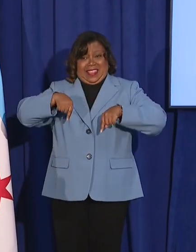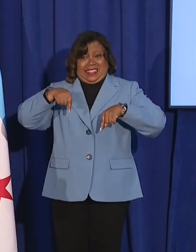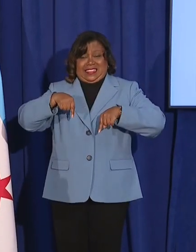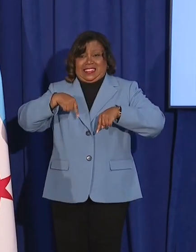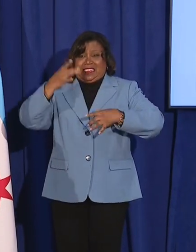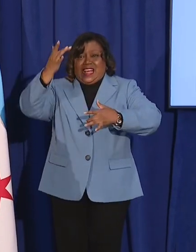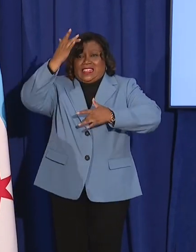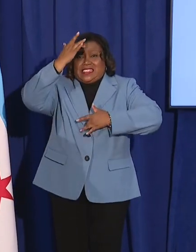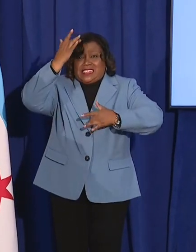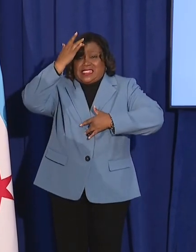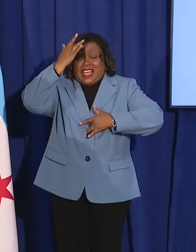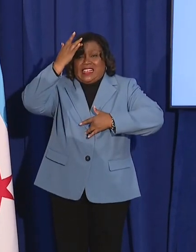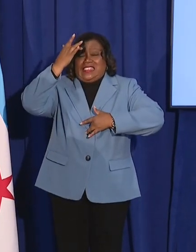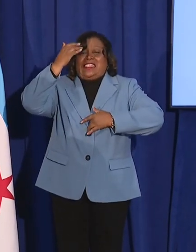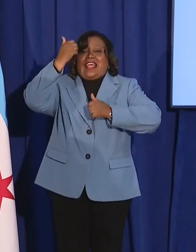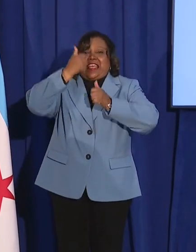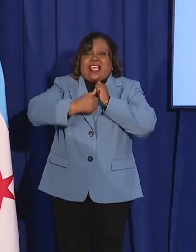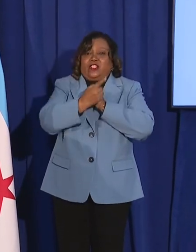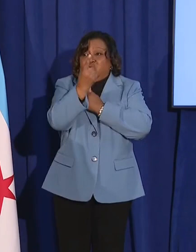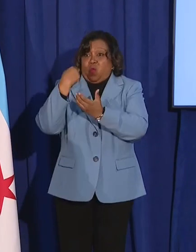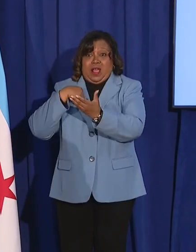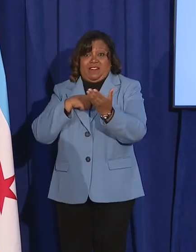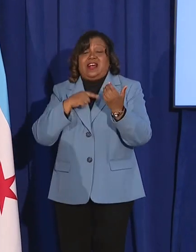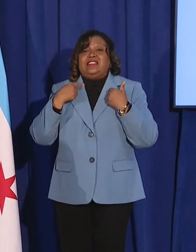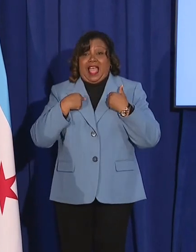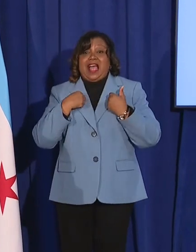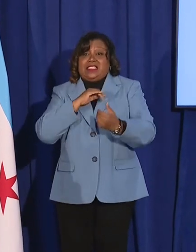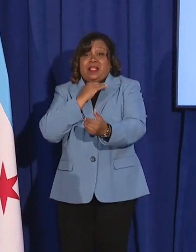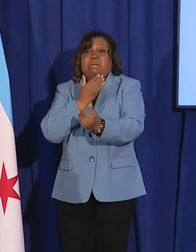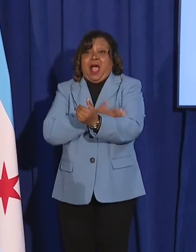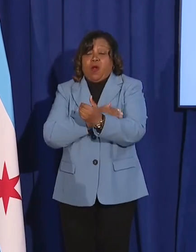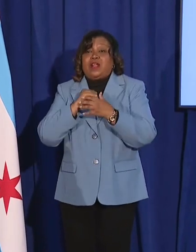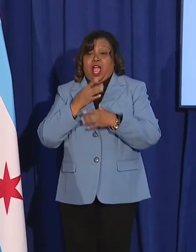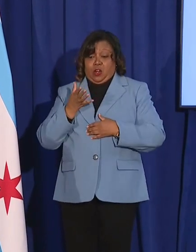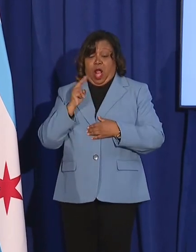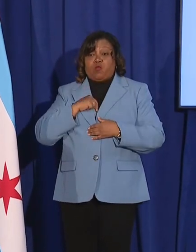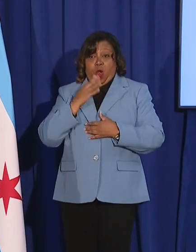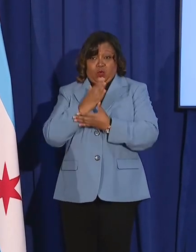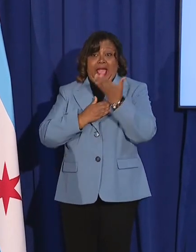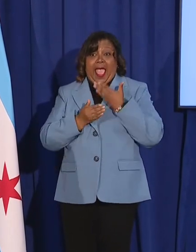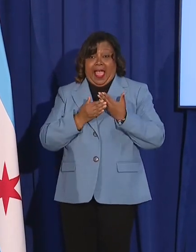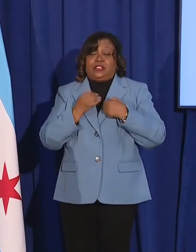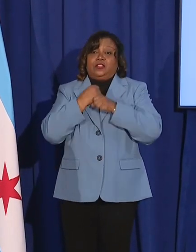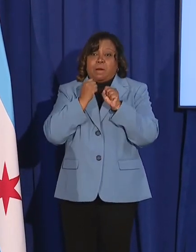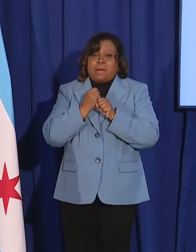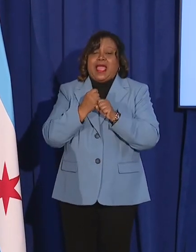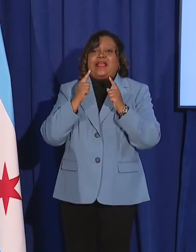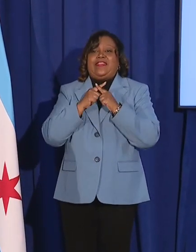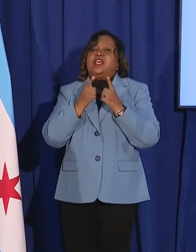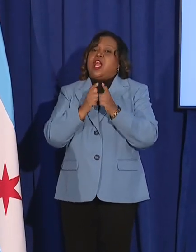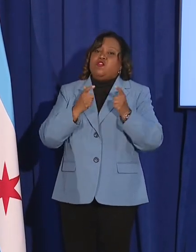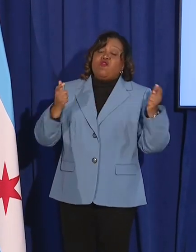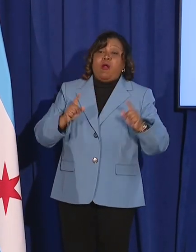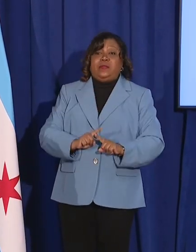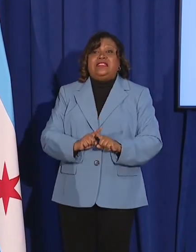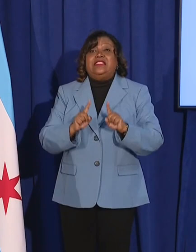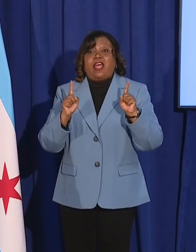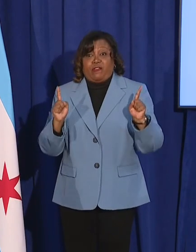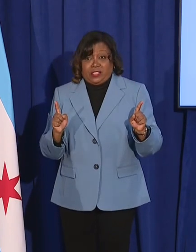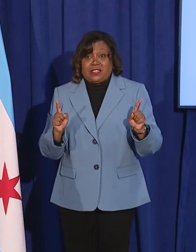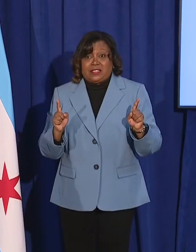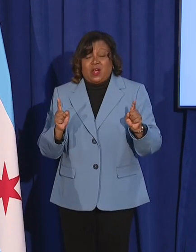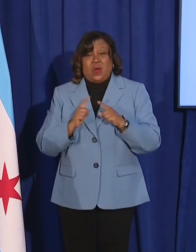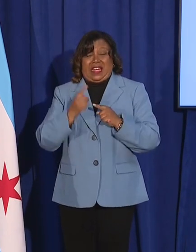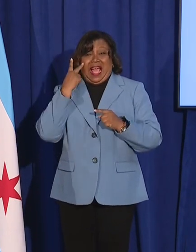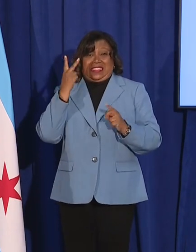a disease that each one of us has the power in our own hands to make an enormous difference.